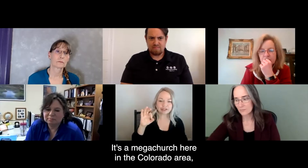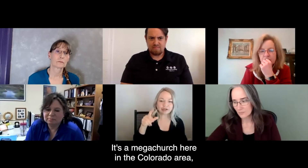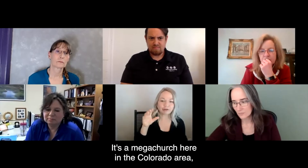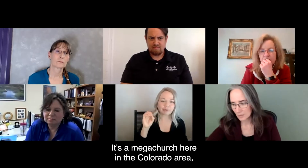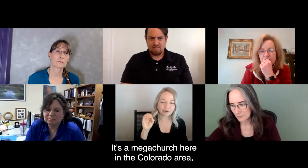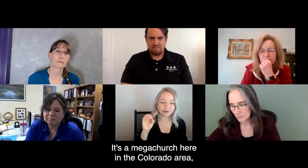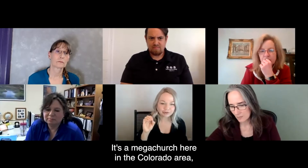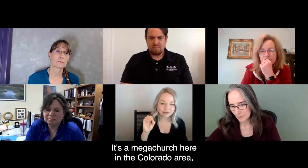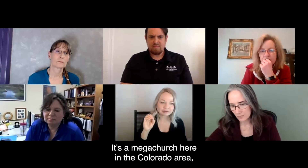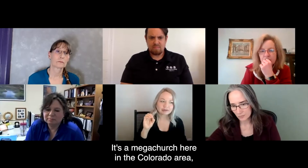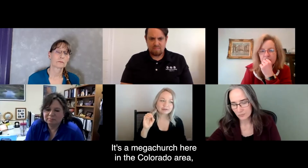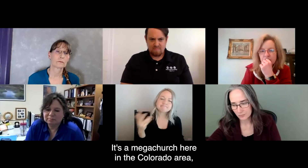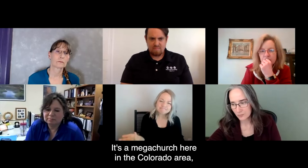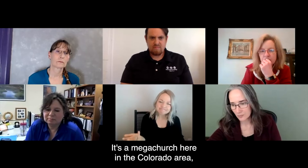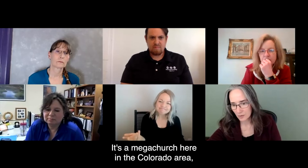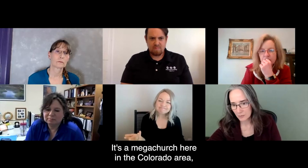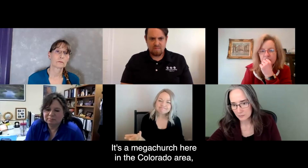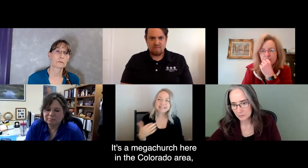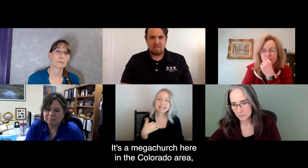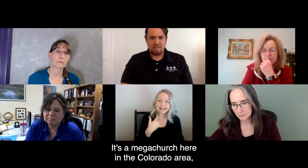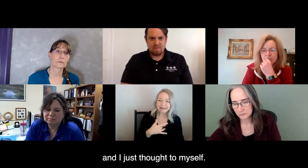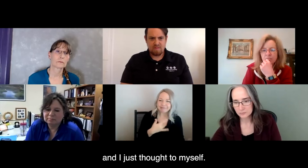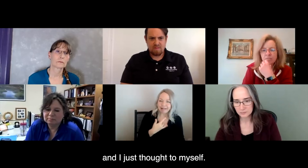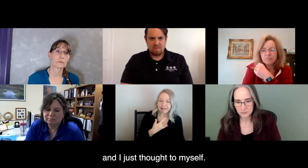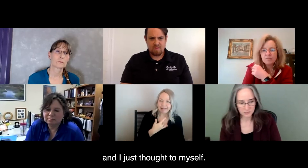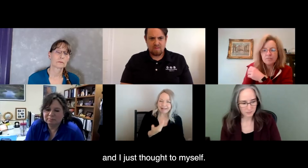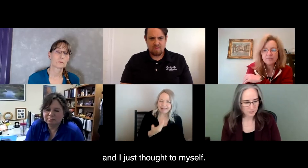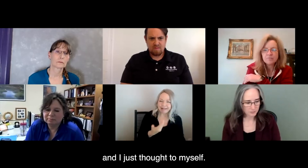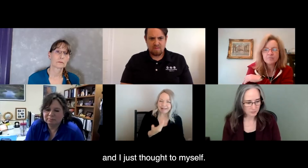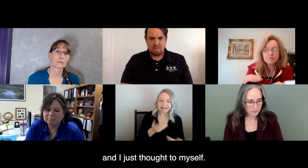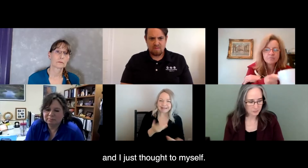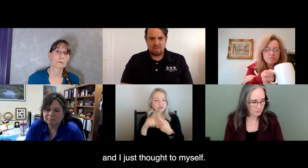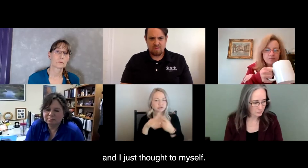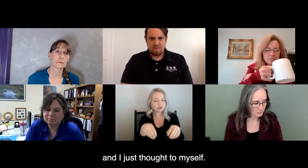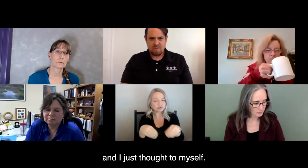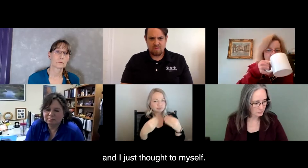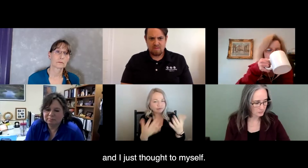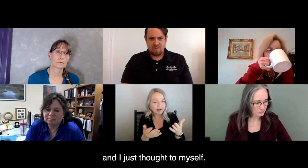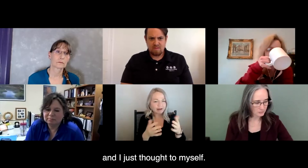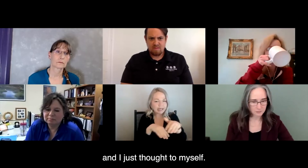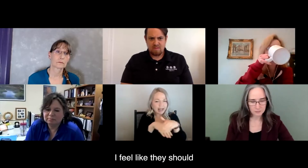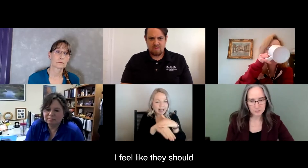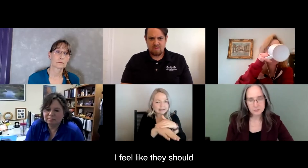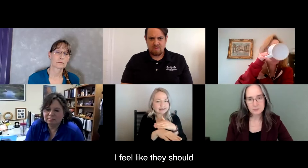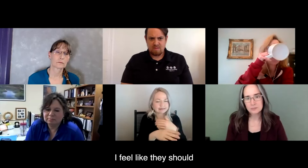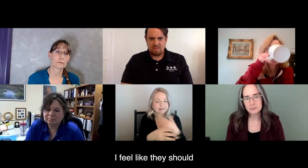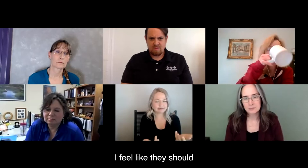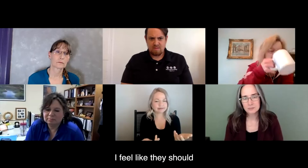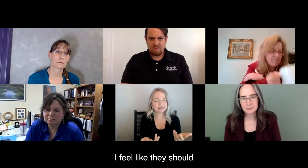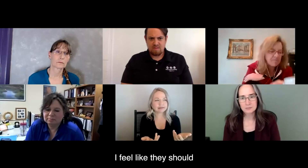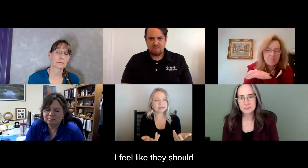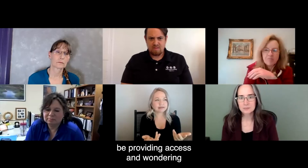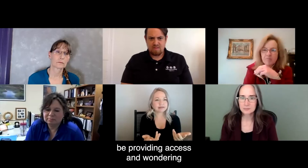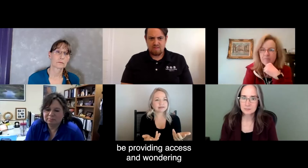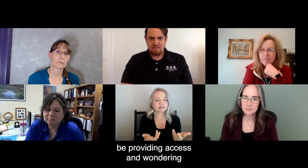it's a mega church here in the Colorado area. And I just thought to myself, I feel like,